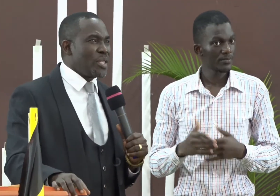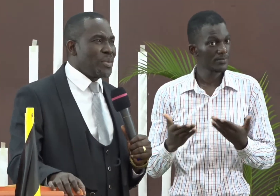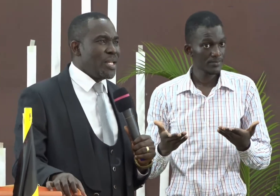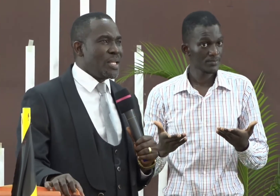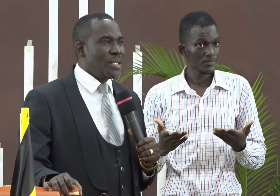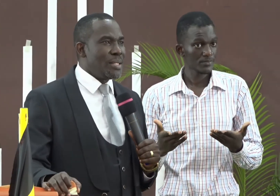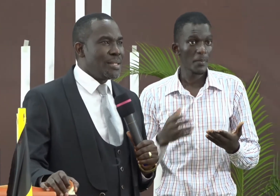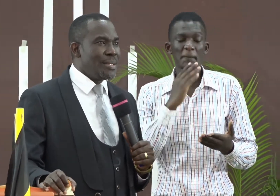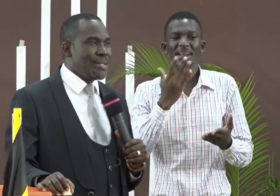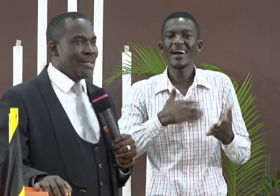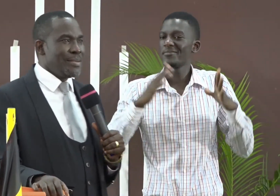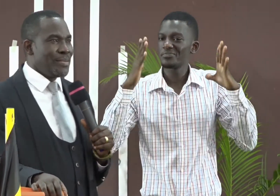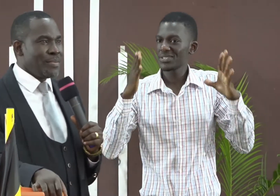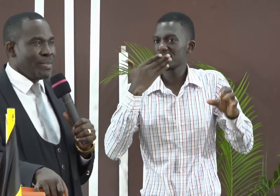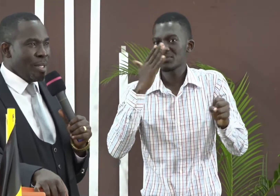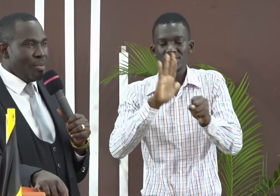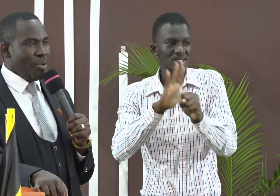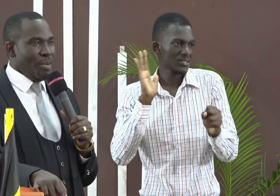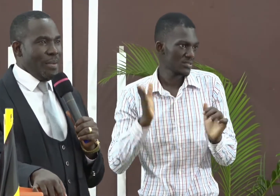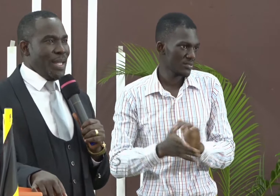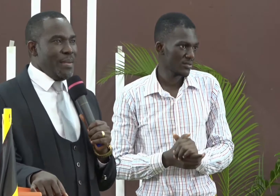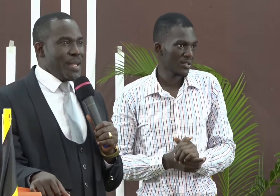you. He has great promises.